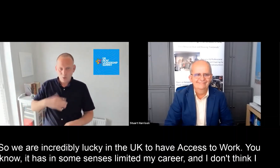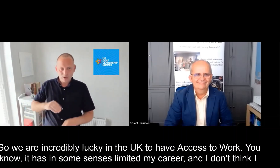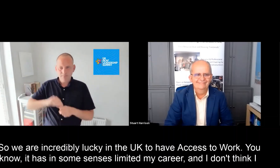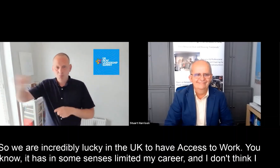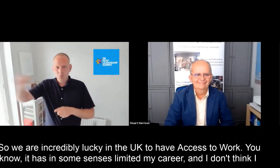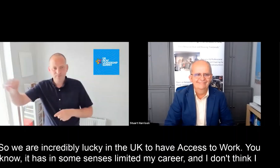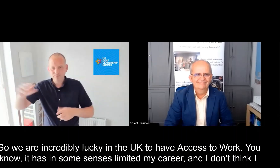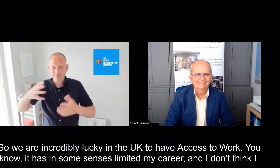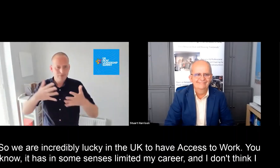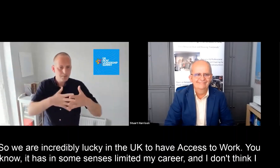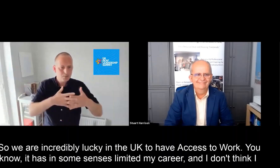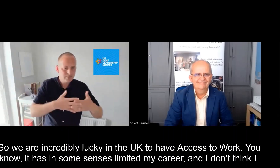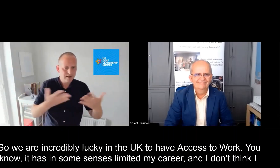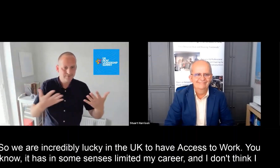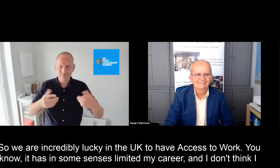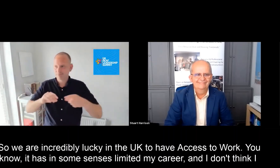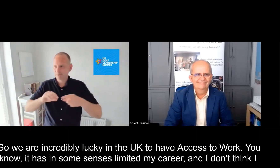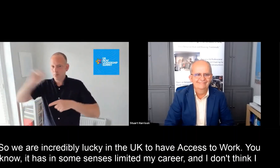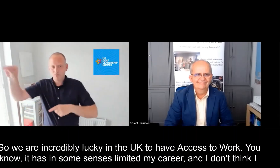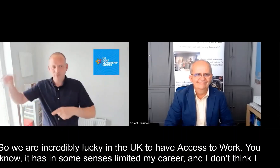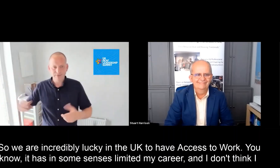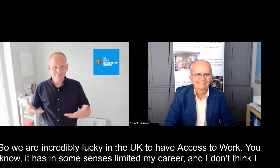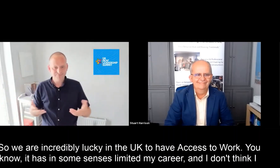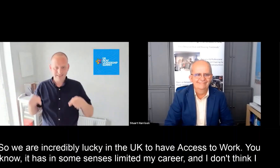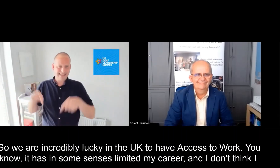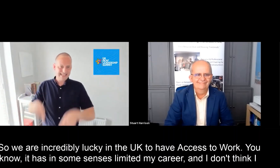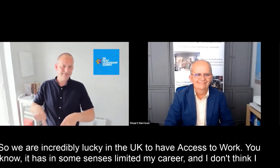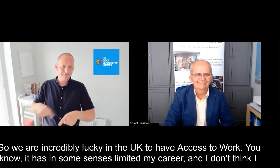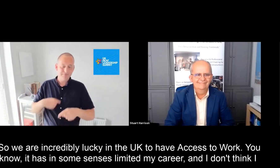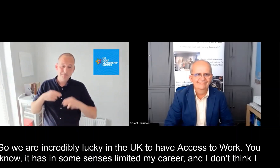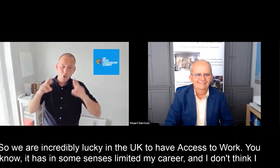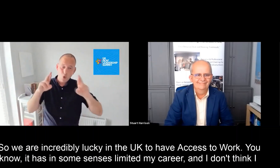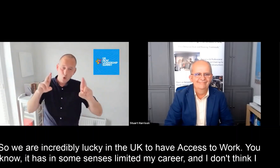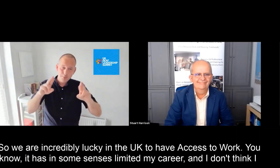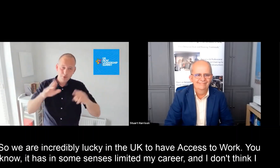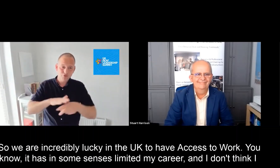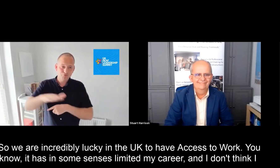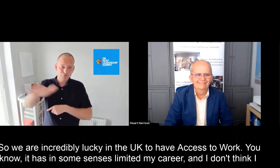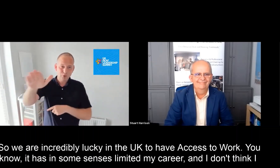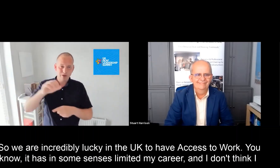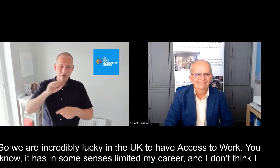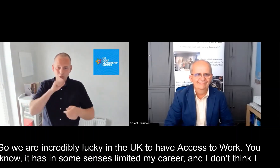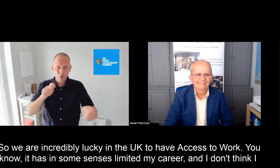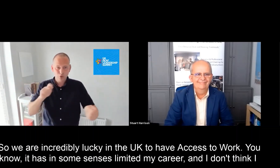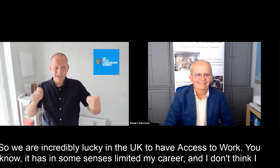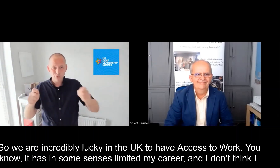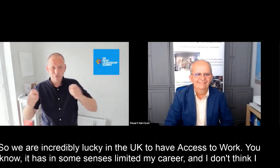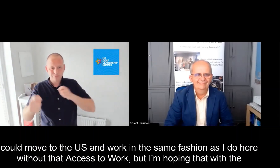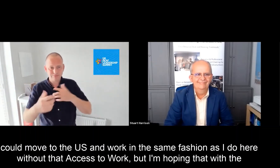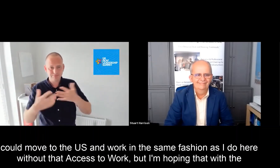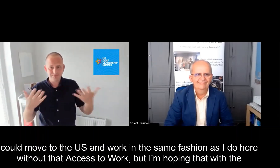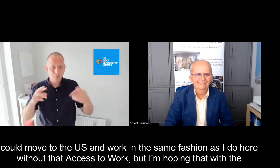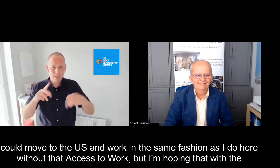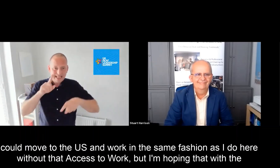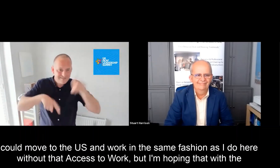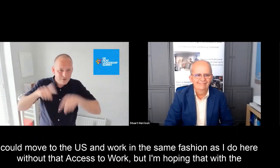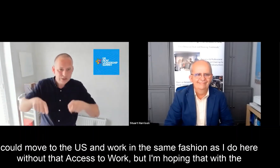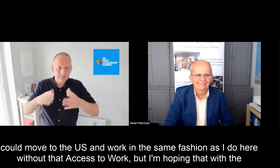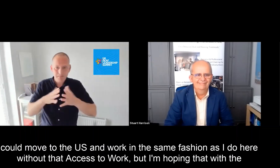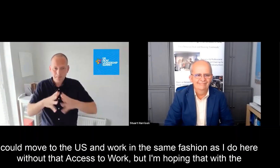UK to have access to work. You know, it has in some senses limited my career. I don't think I could move to the US and work in the same fashion as I